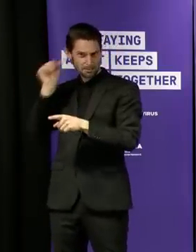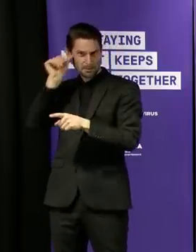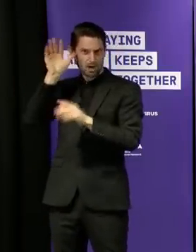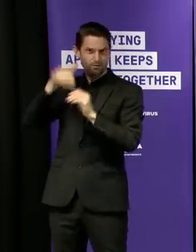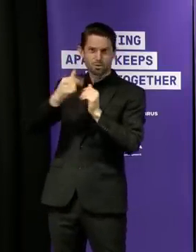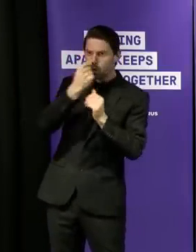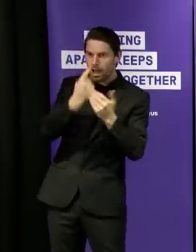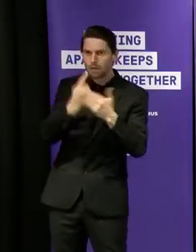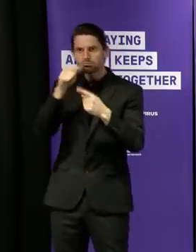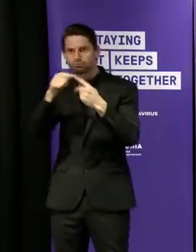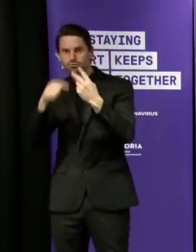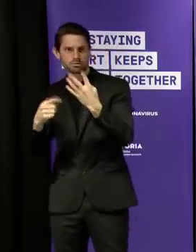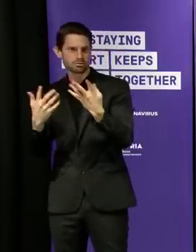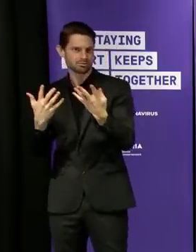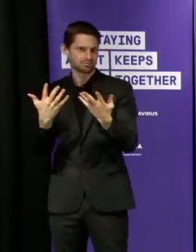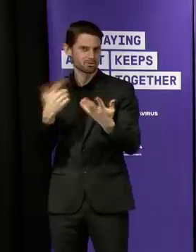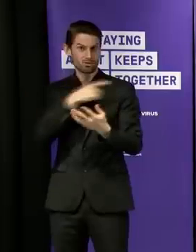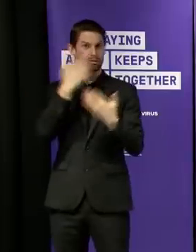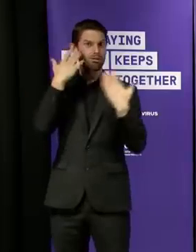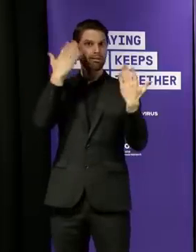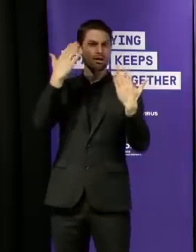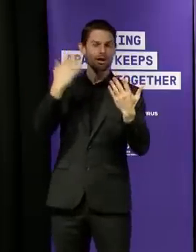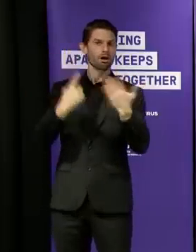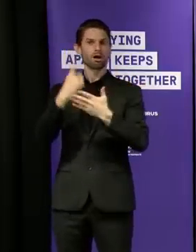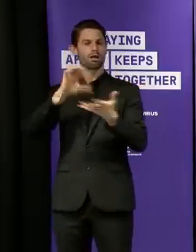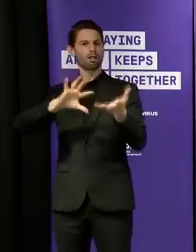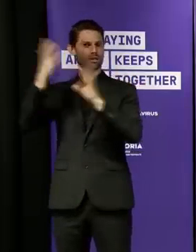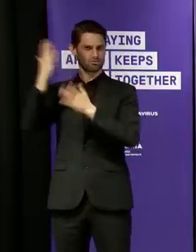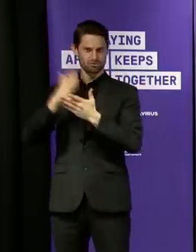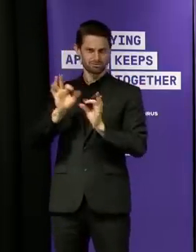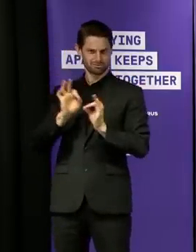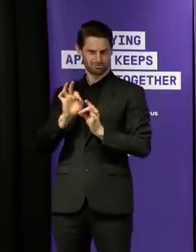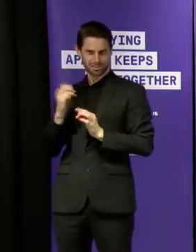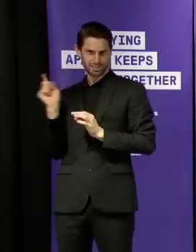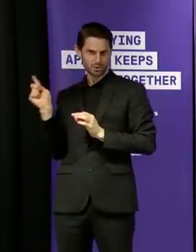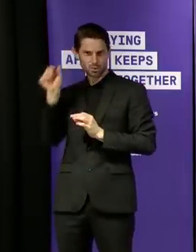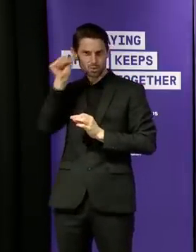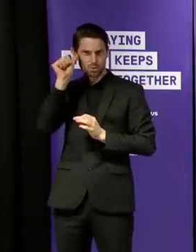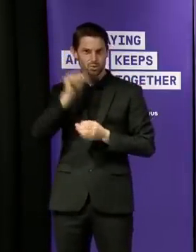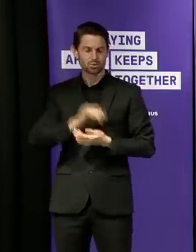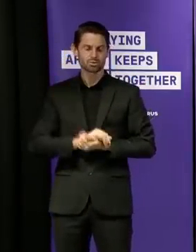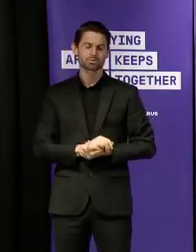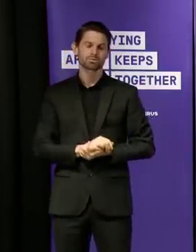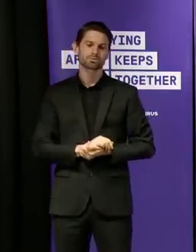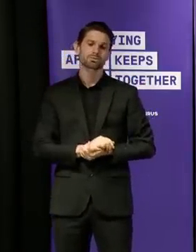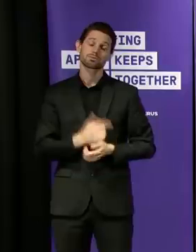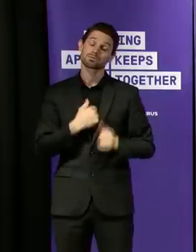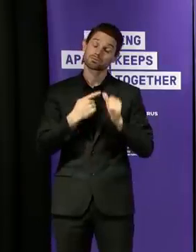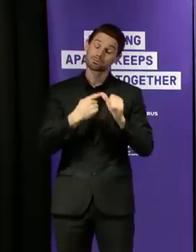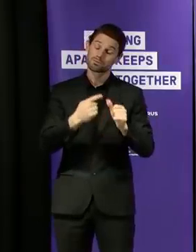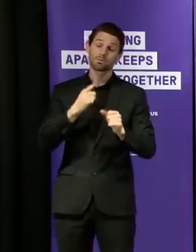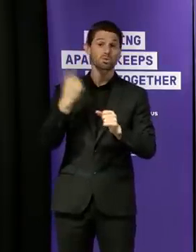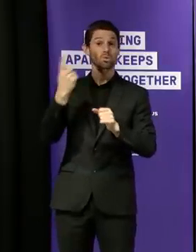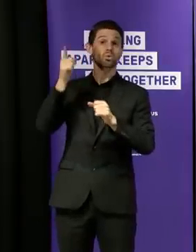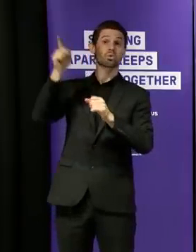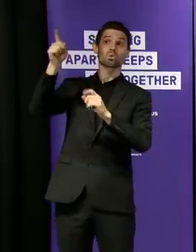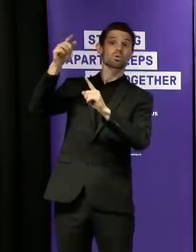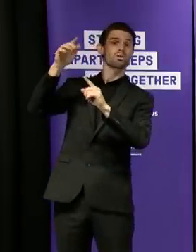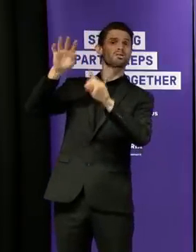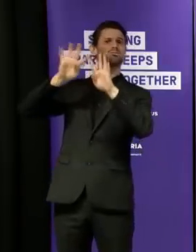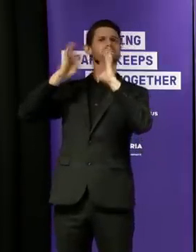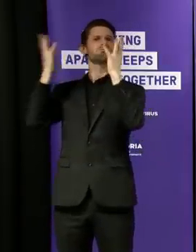I just remind you that the AHPPC, nobody voted for anyone